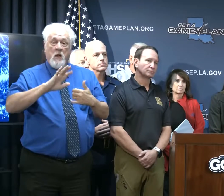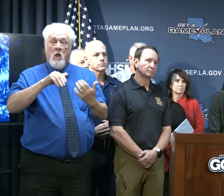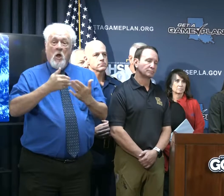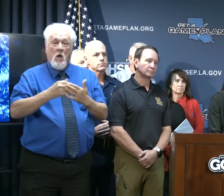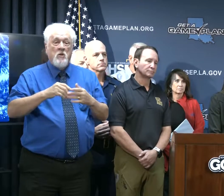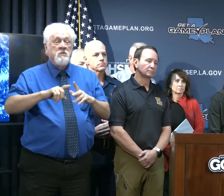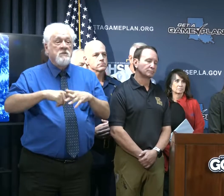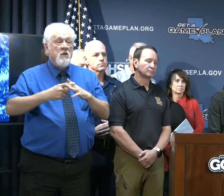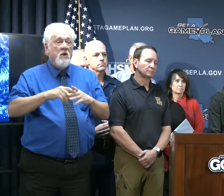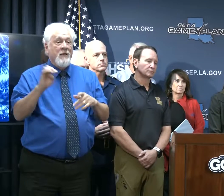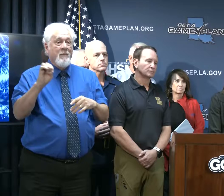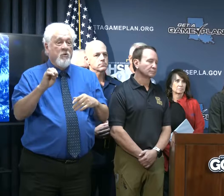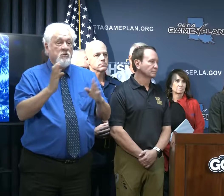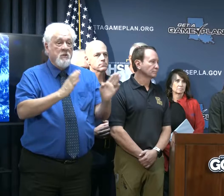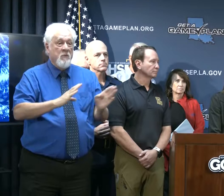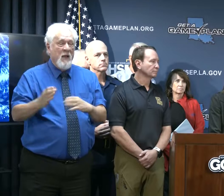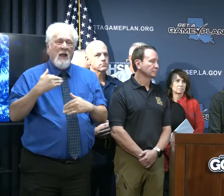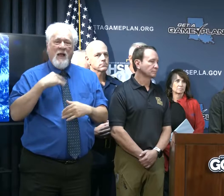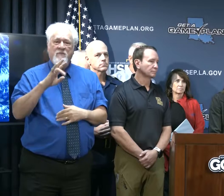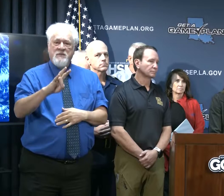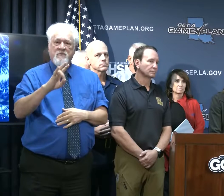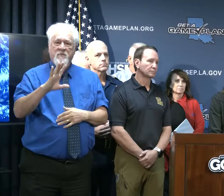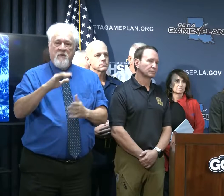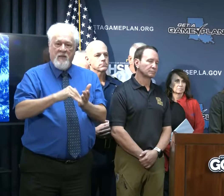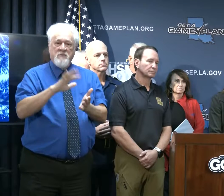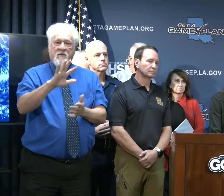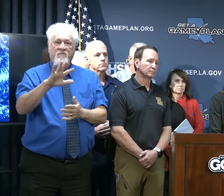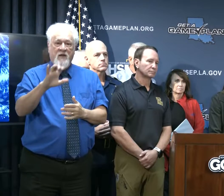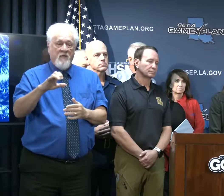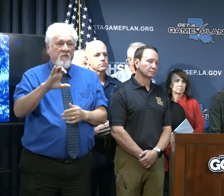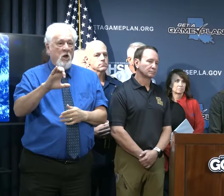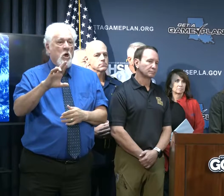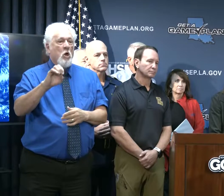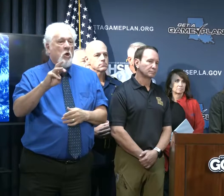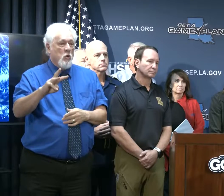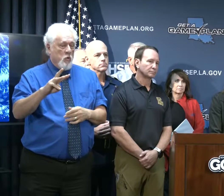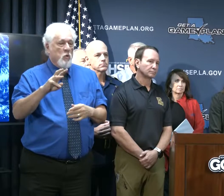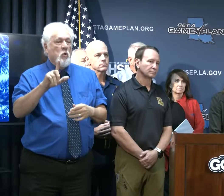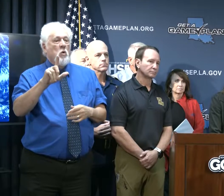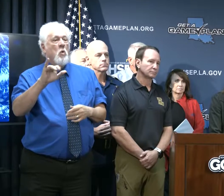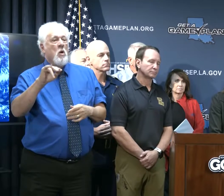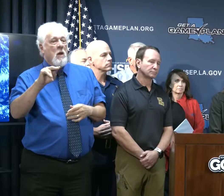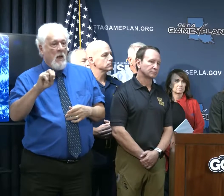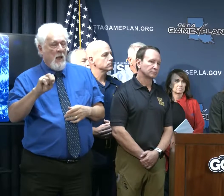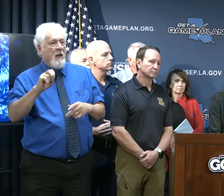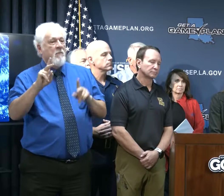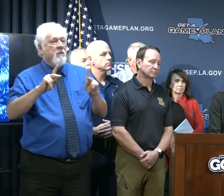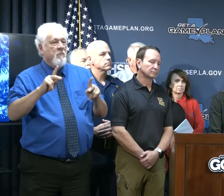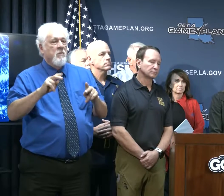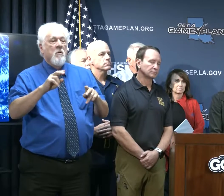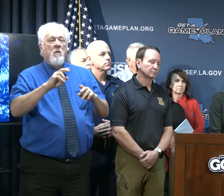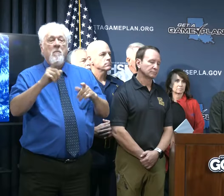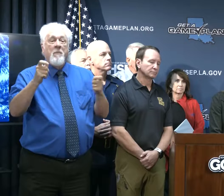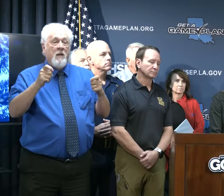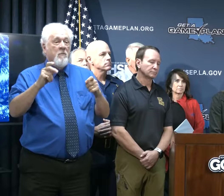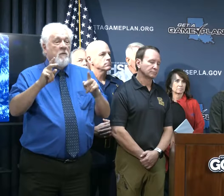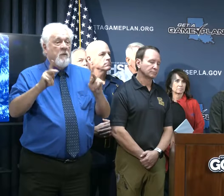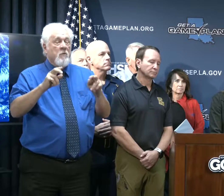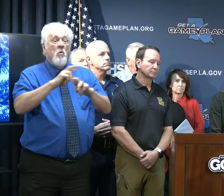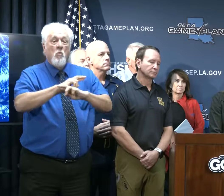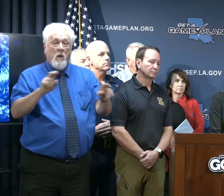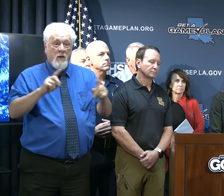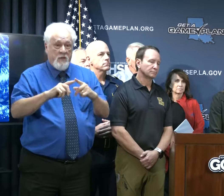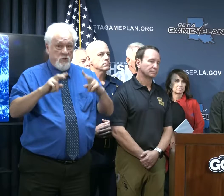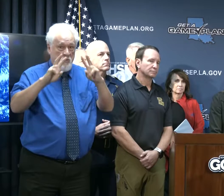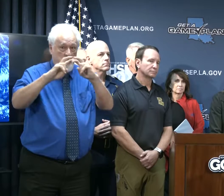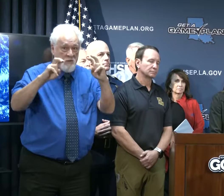response plans. We have about 7,500 additional crewmen, including linemen and vegetation management personnel, ready and waiting to assess